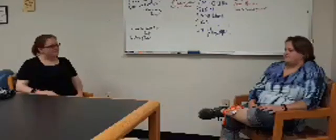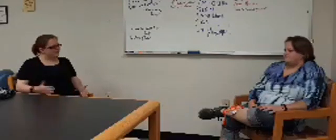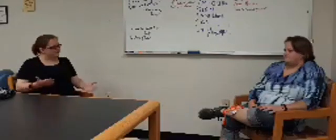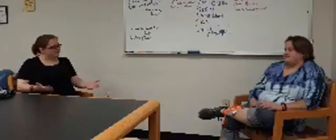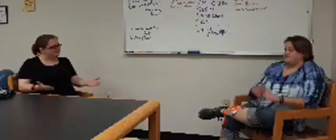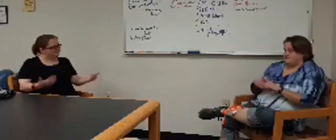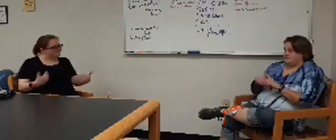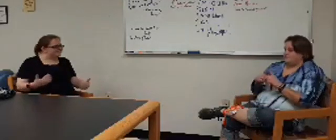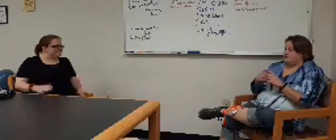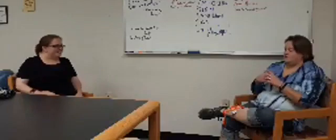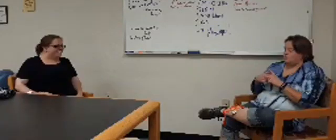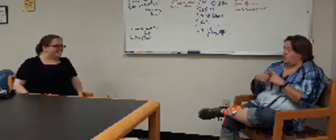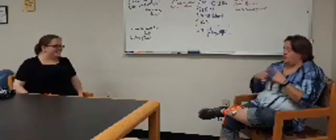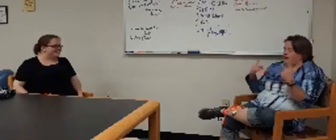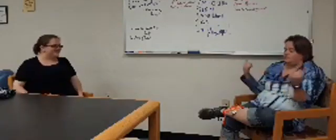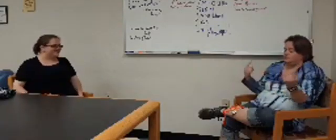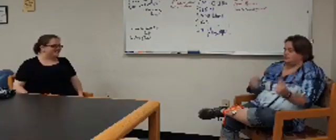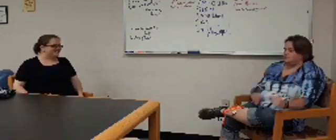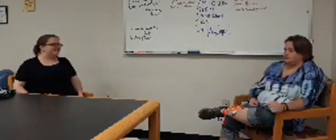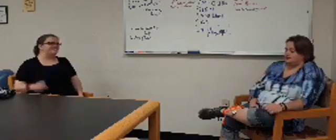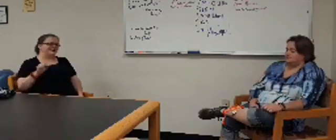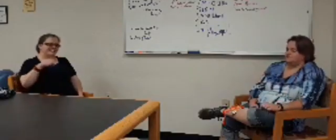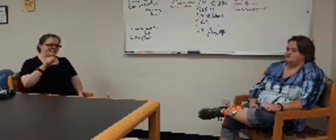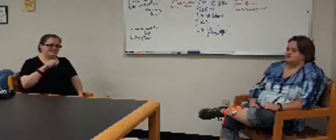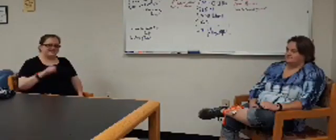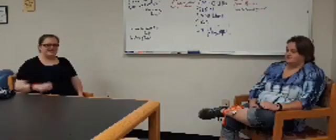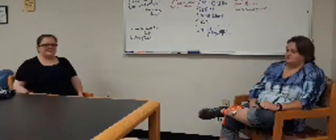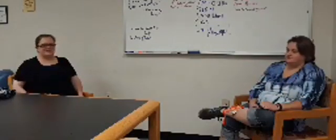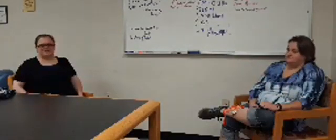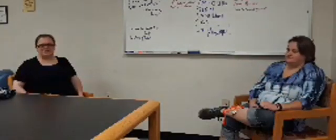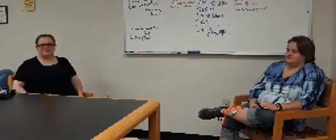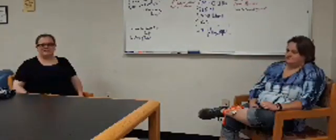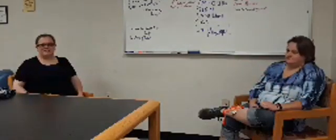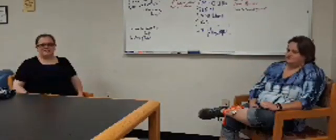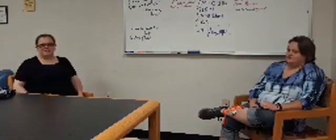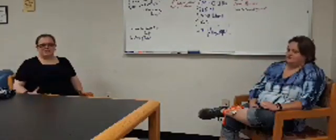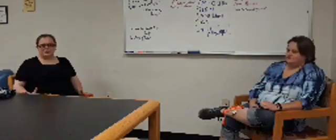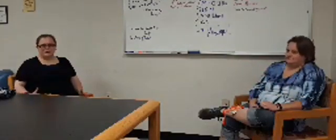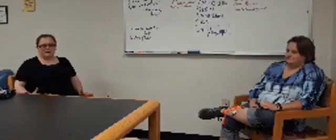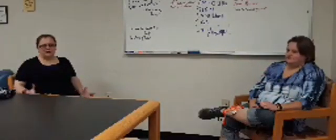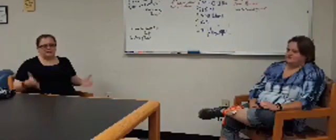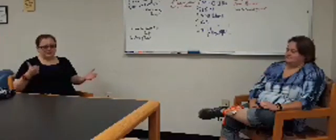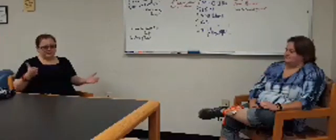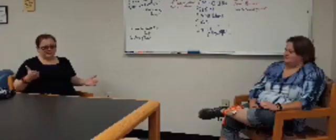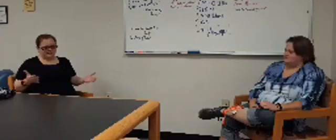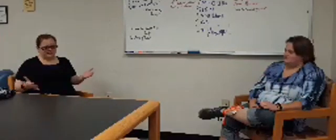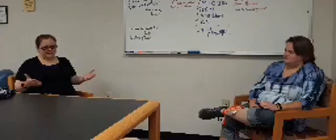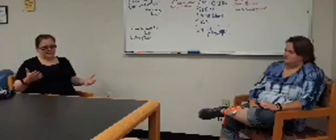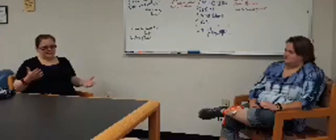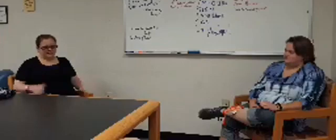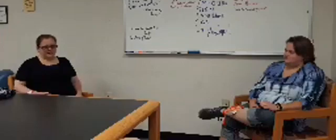of. It's totally opposite. Yeah. Yes. So it's